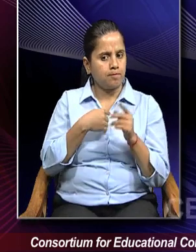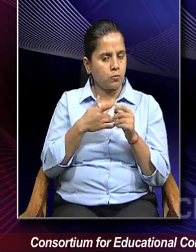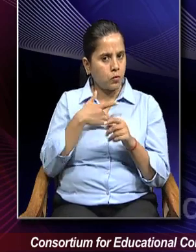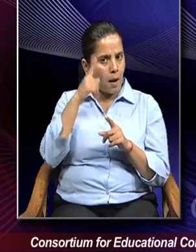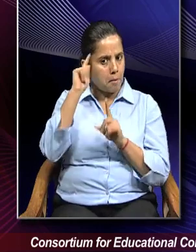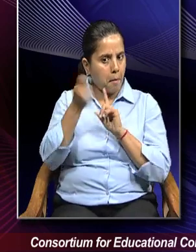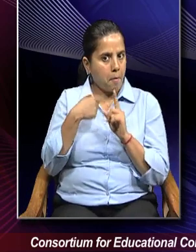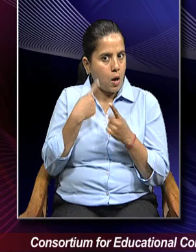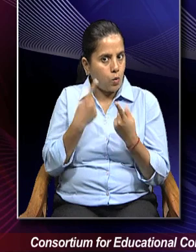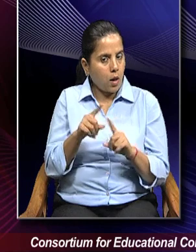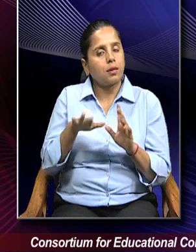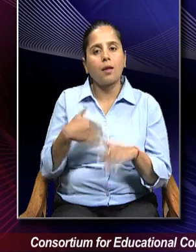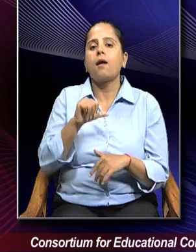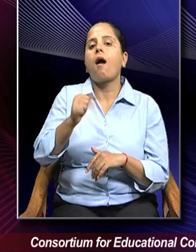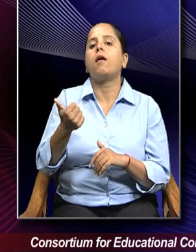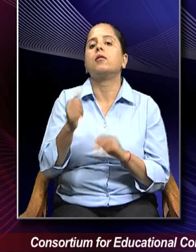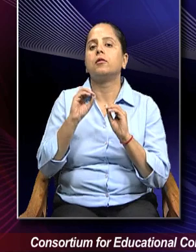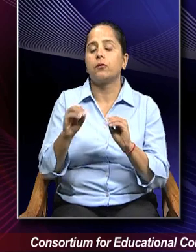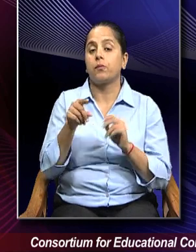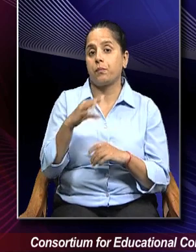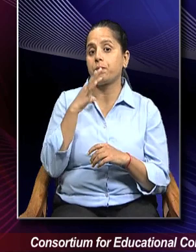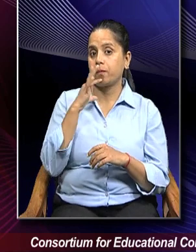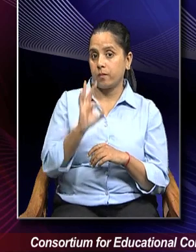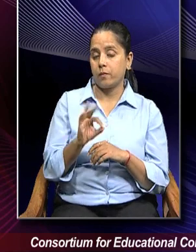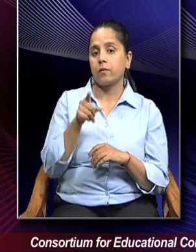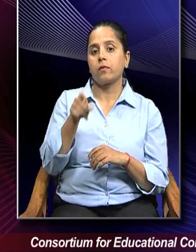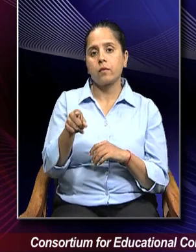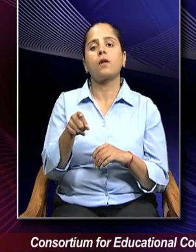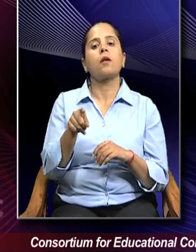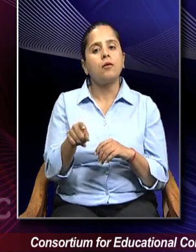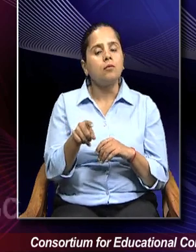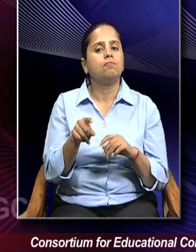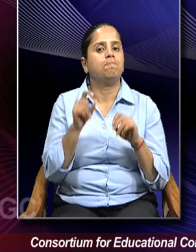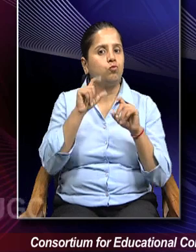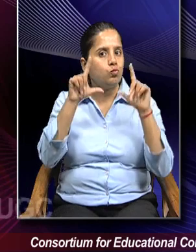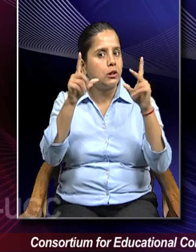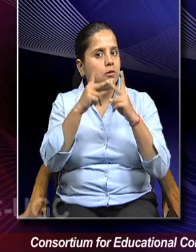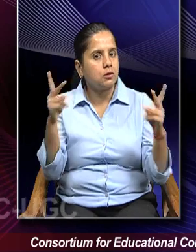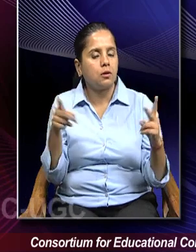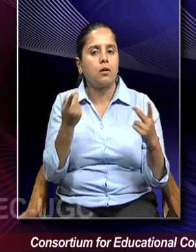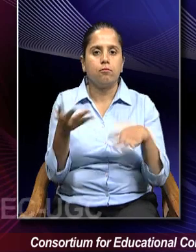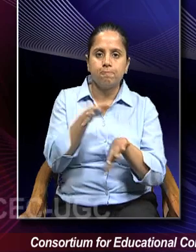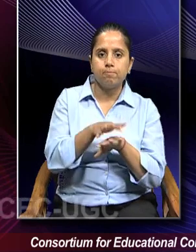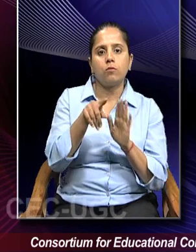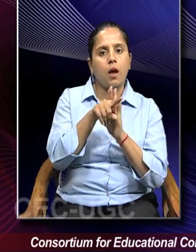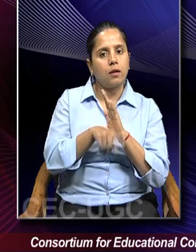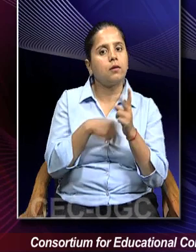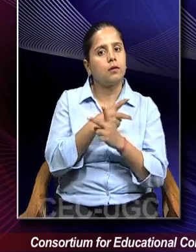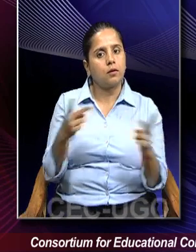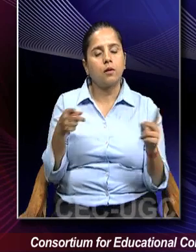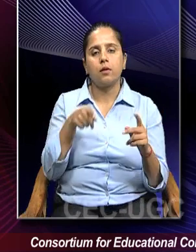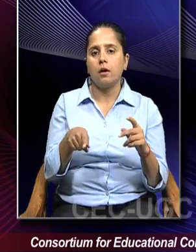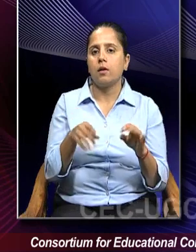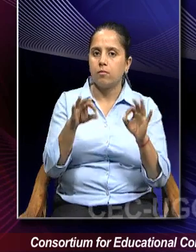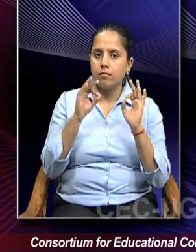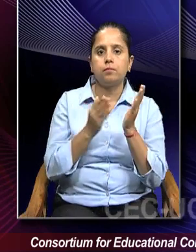of functioning. So, that is the real picture, or that is the real way of implementing the ethics in an effective